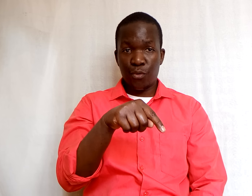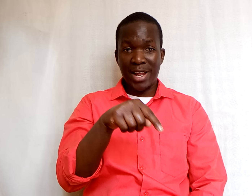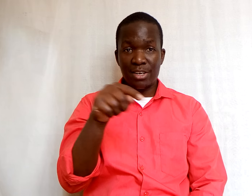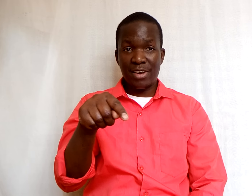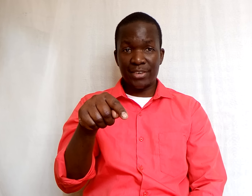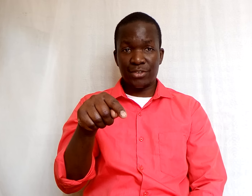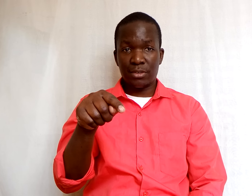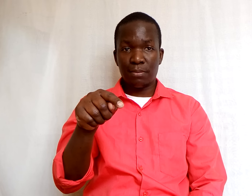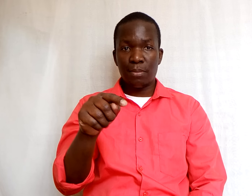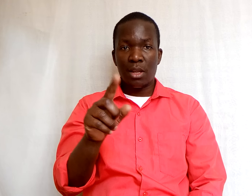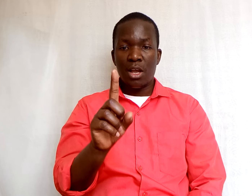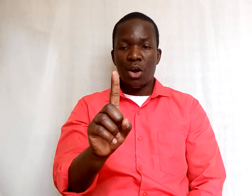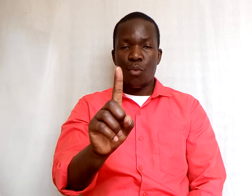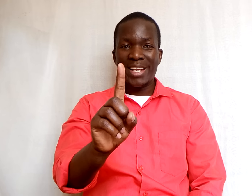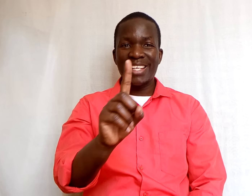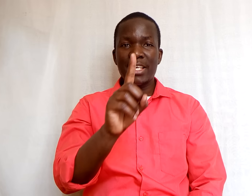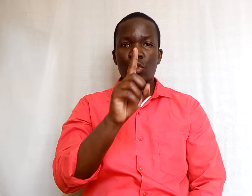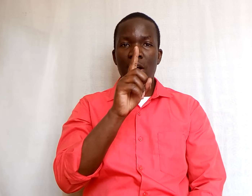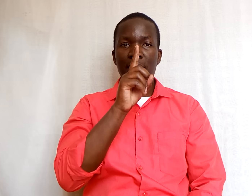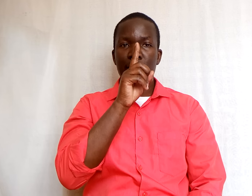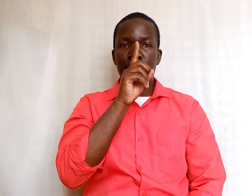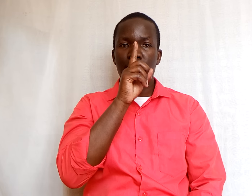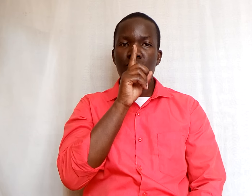and drinks. We did this one like this.